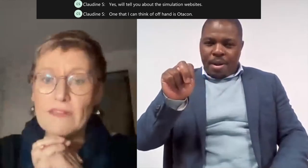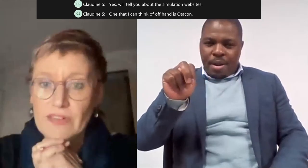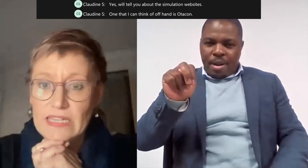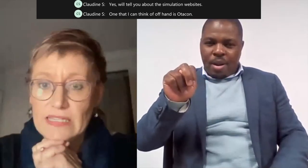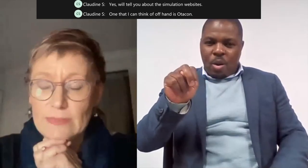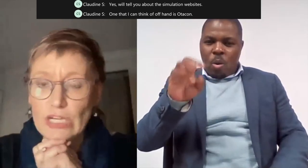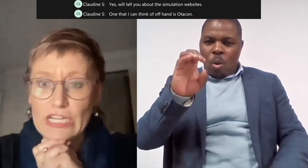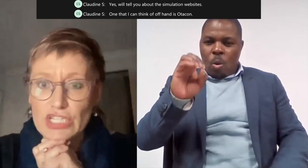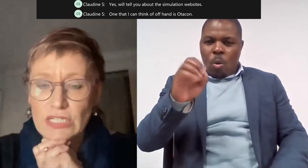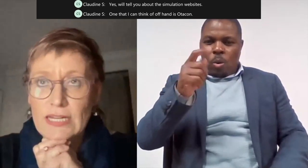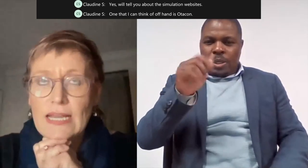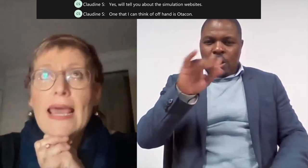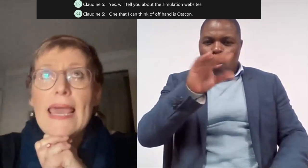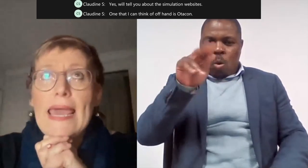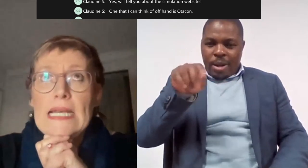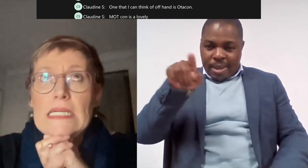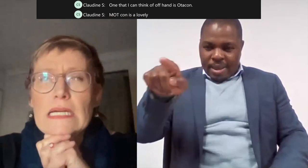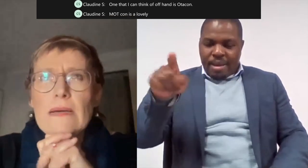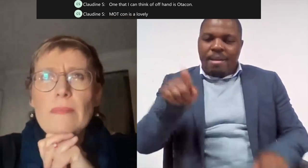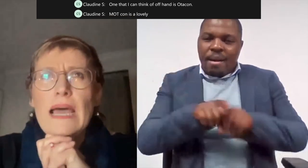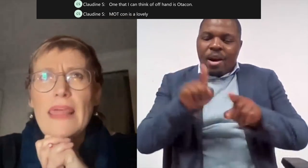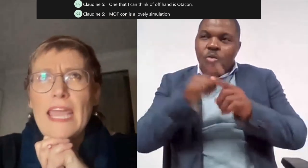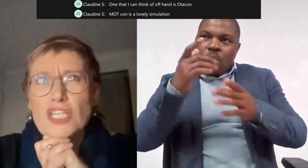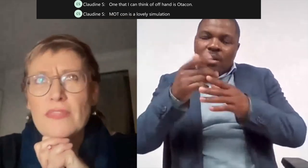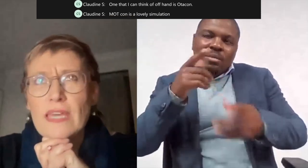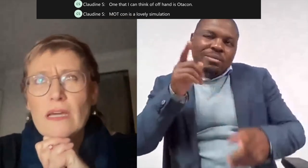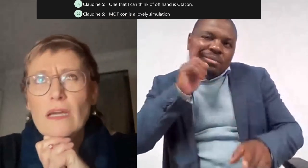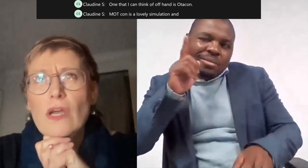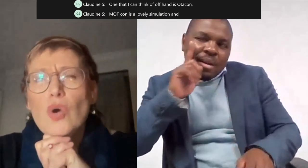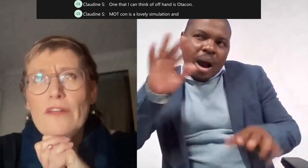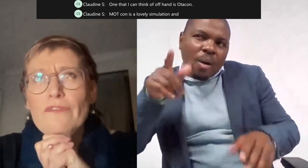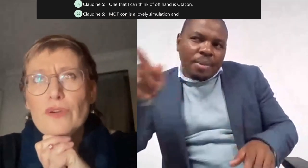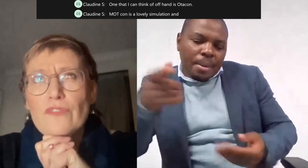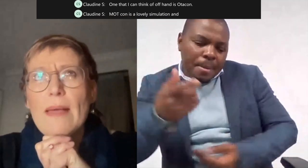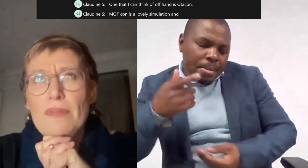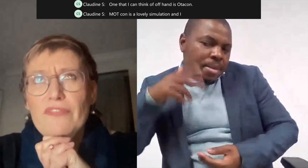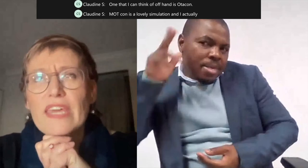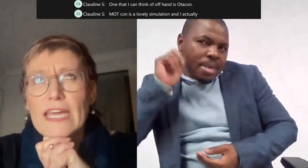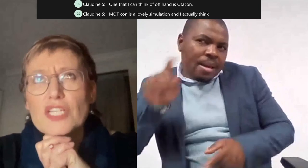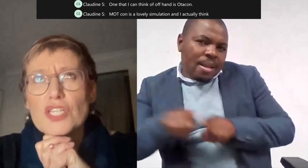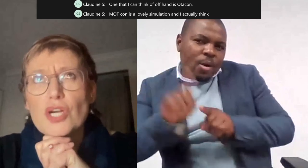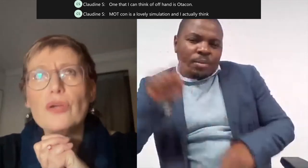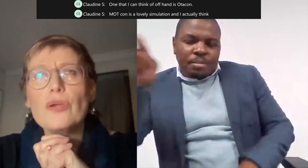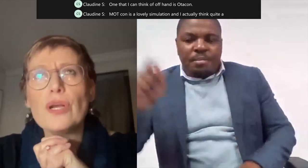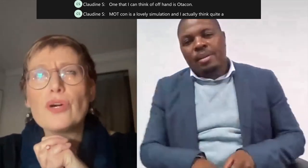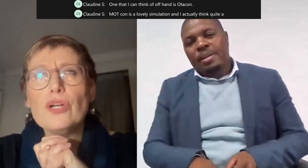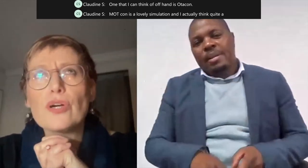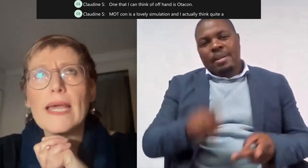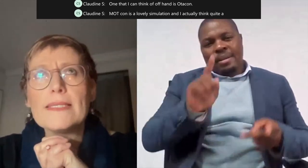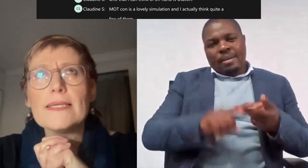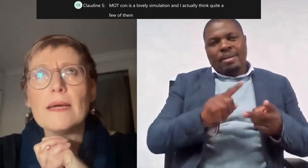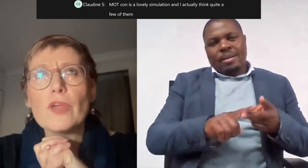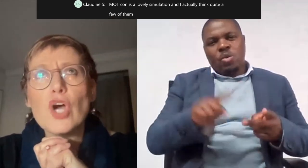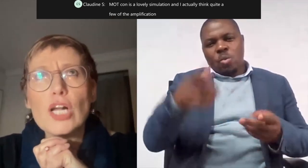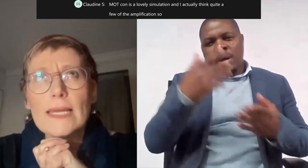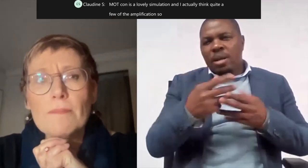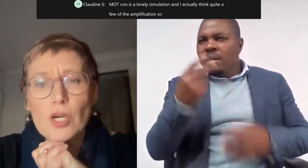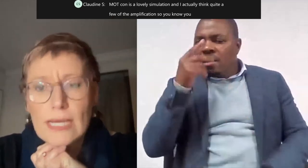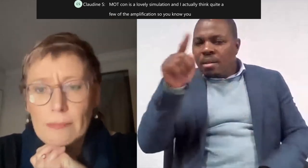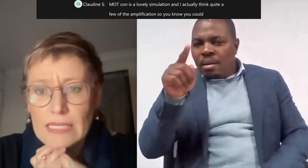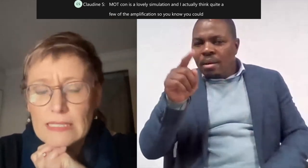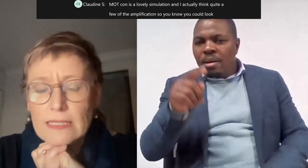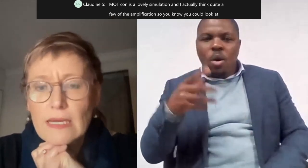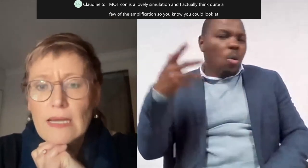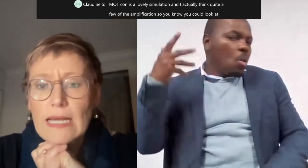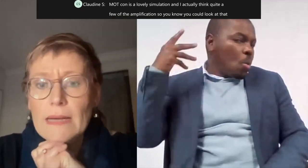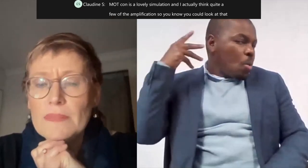Oticon has a lovely simulation. And I actually think quite a few of the amplification. So, you know, you could look at the cochlear